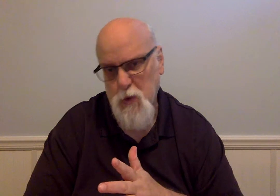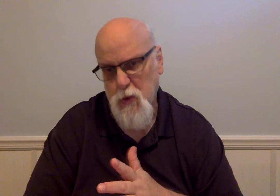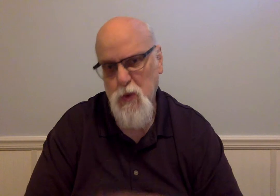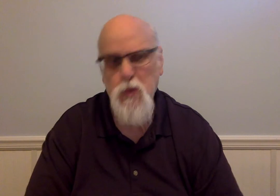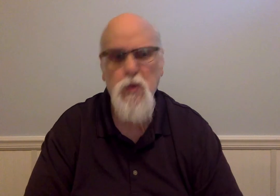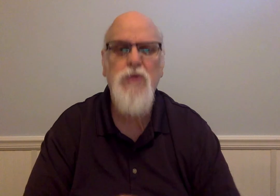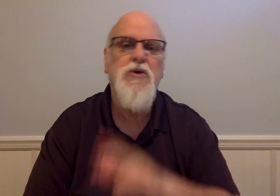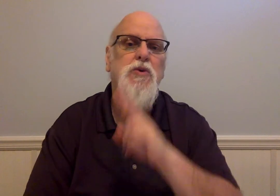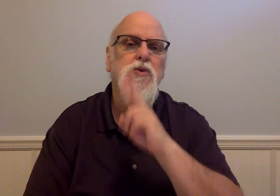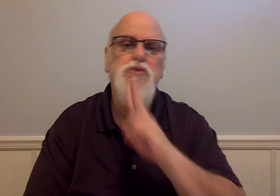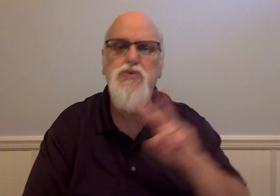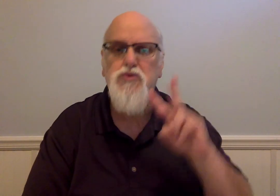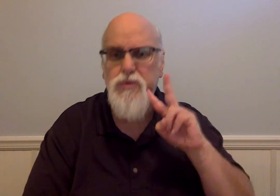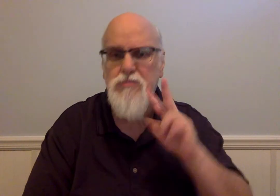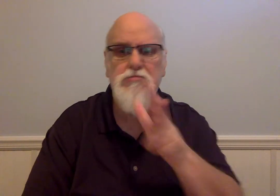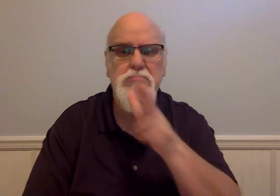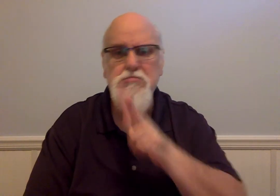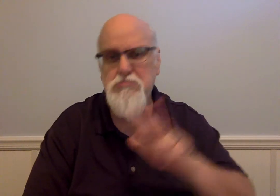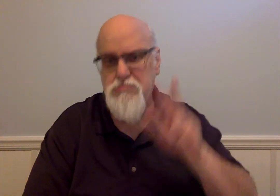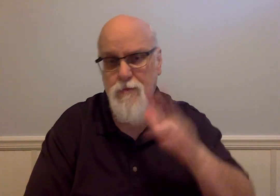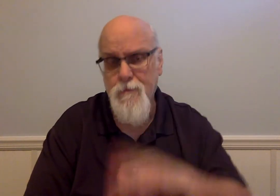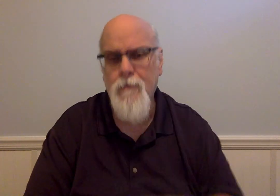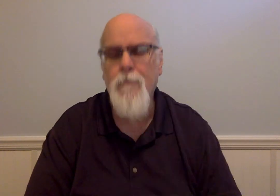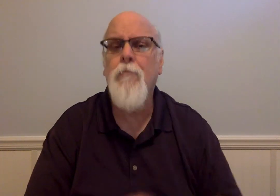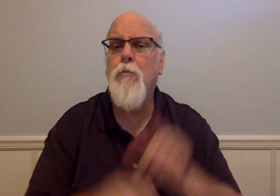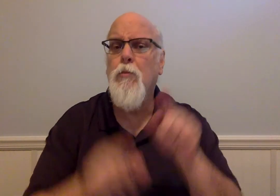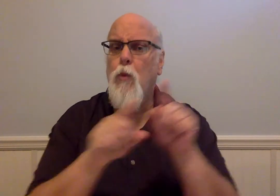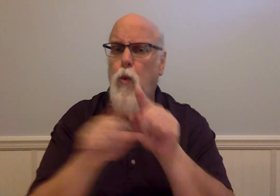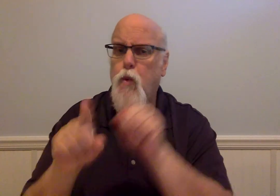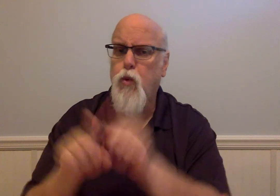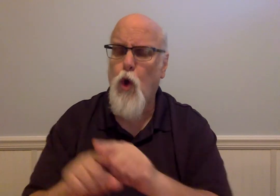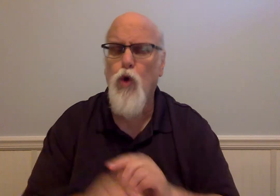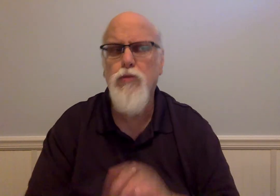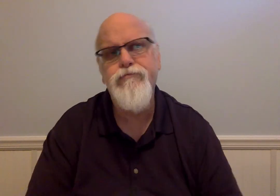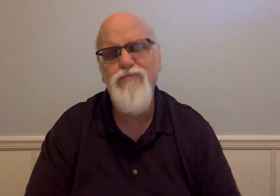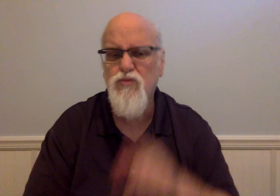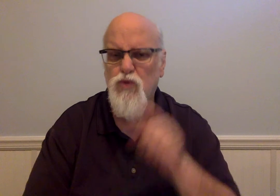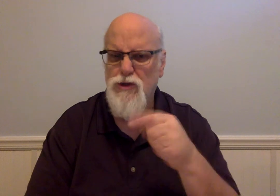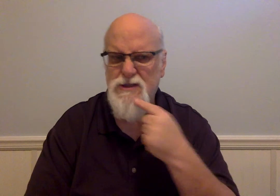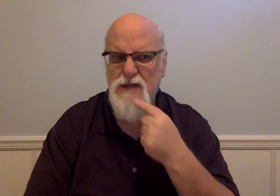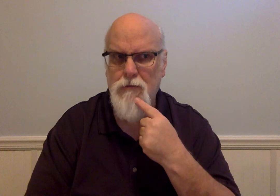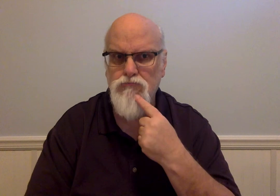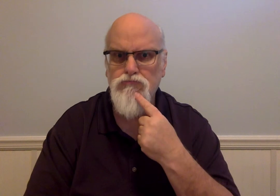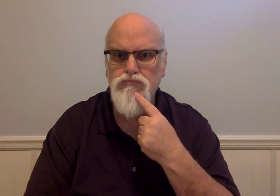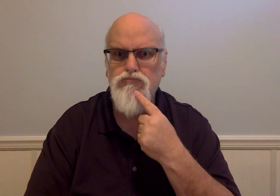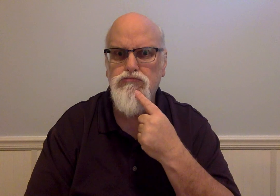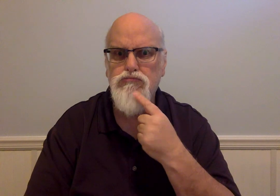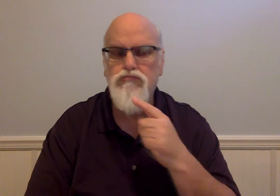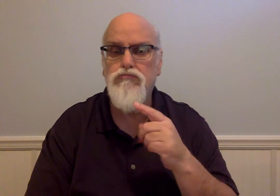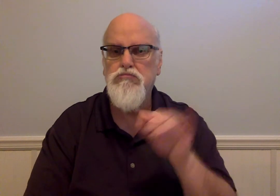because that's a little bit more common, but it's usually twins with a 2 or a 3. And you can